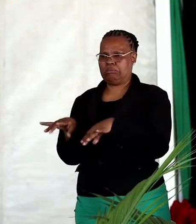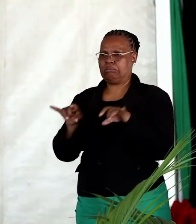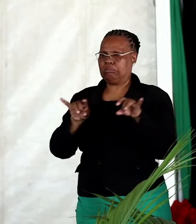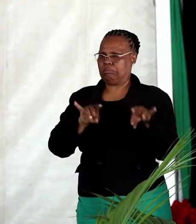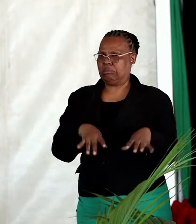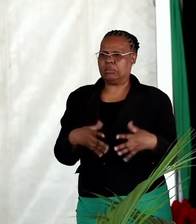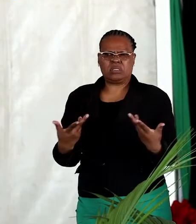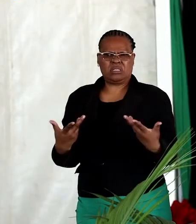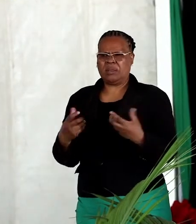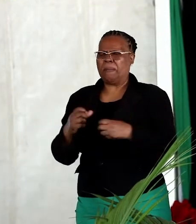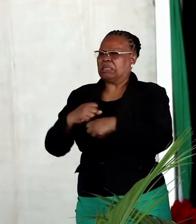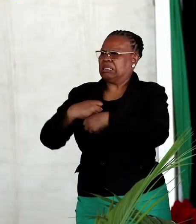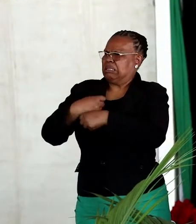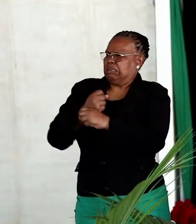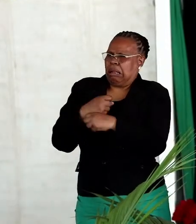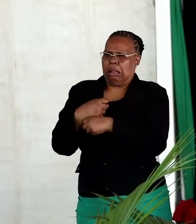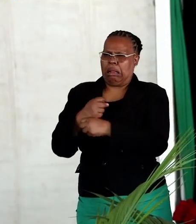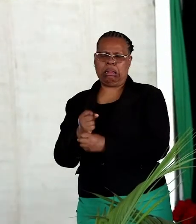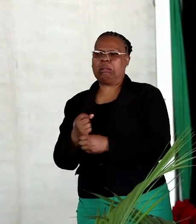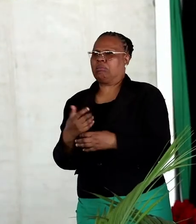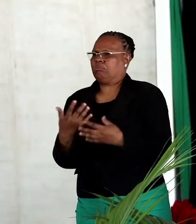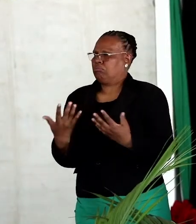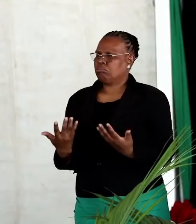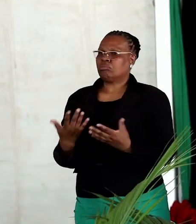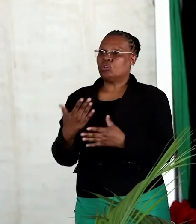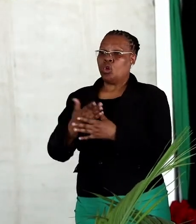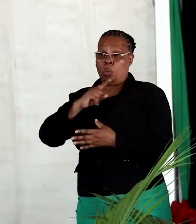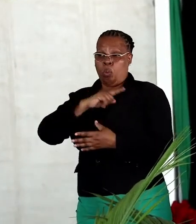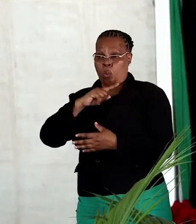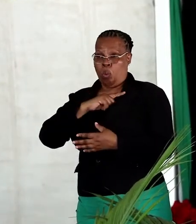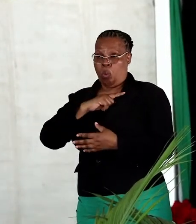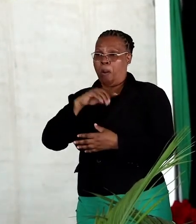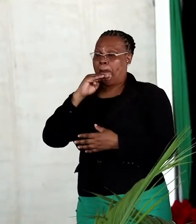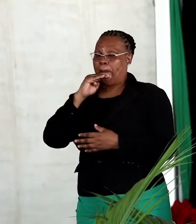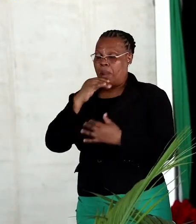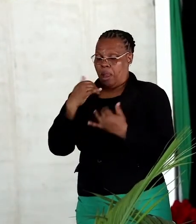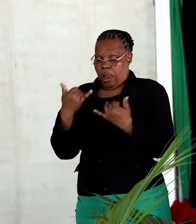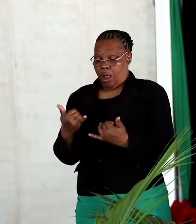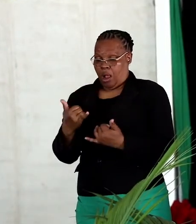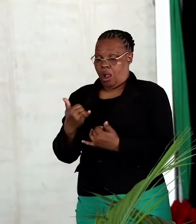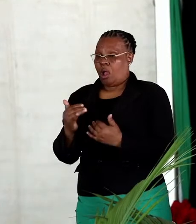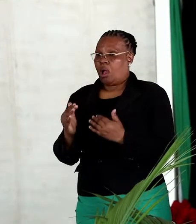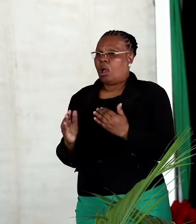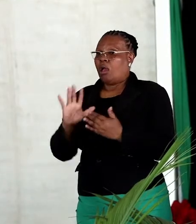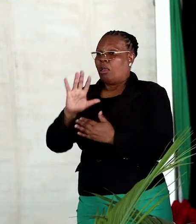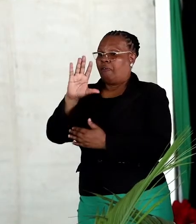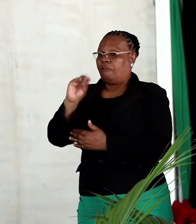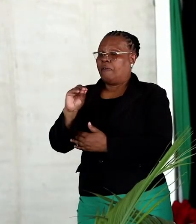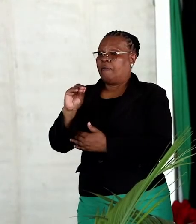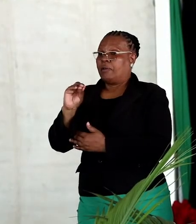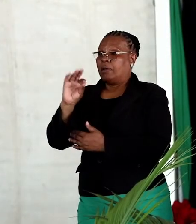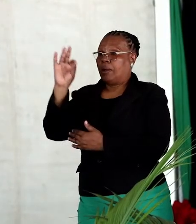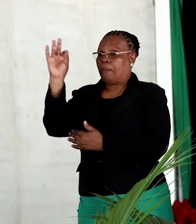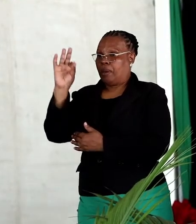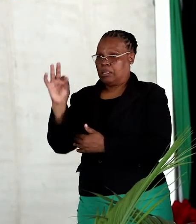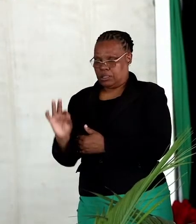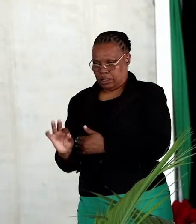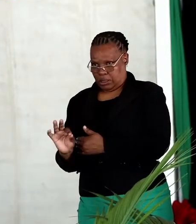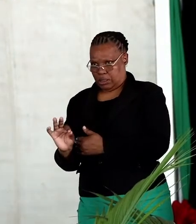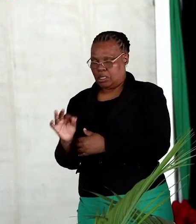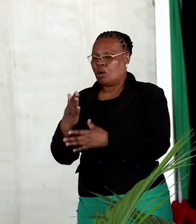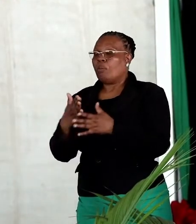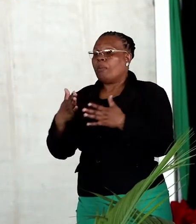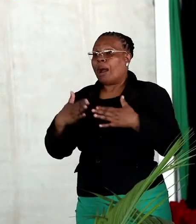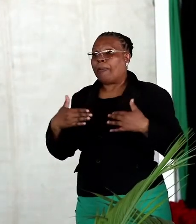Today we have about 50 families that are the descendants of the survivors of Bhisho Massacre that are present